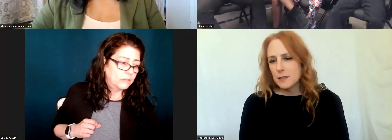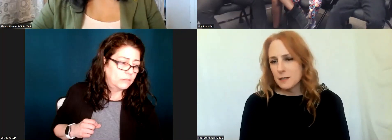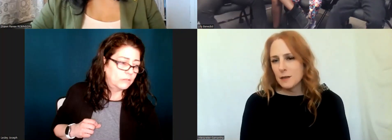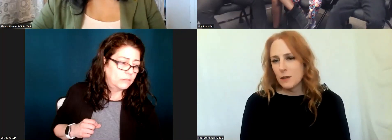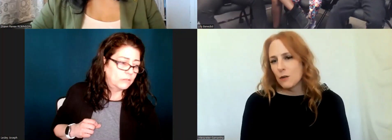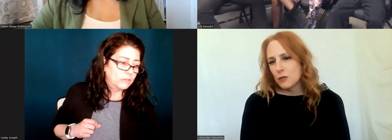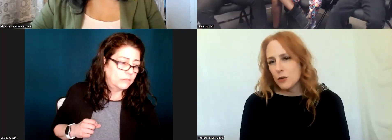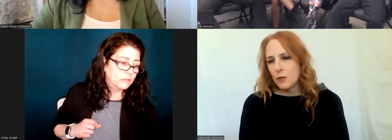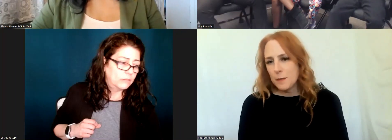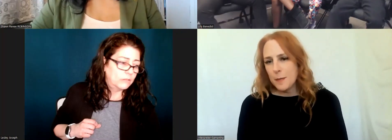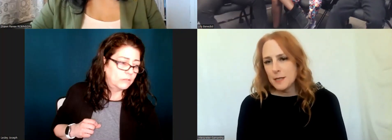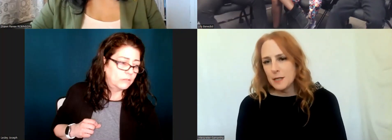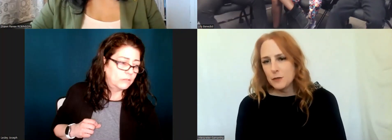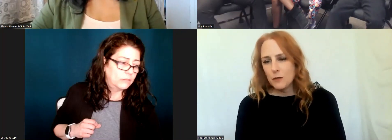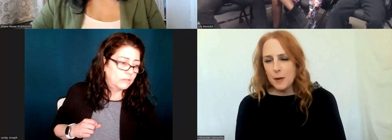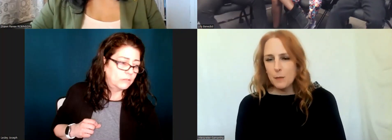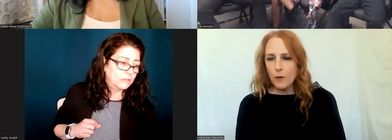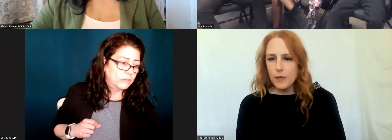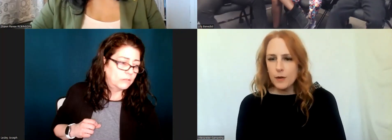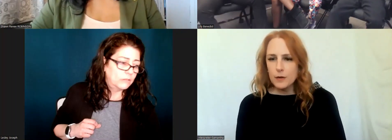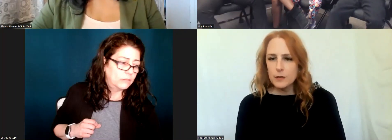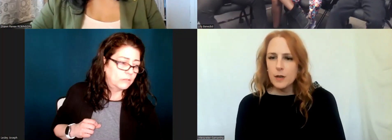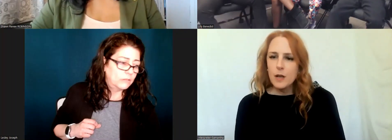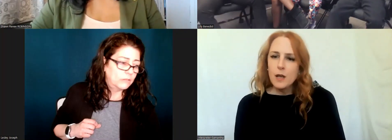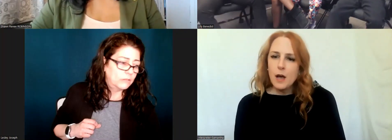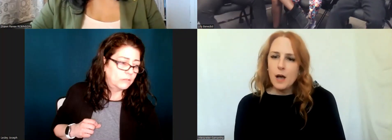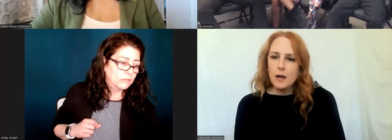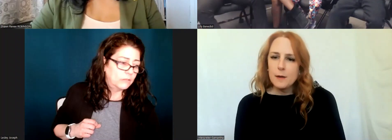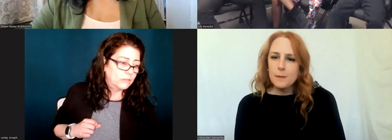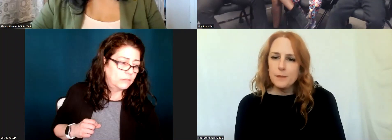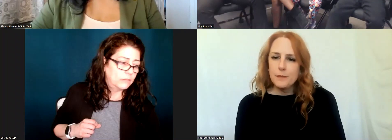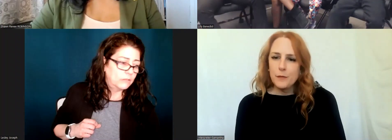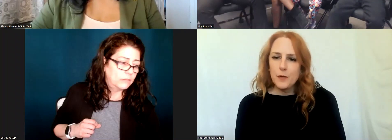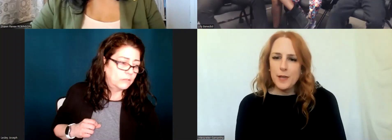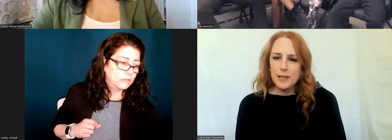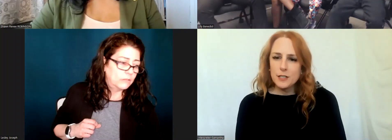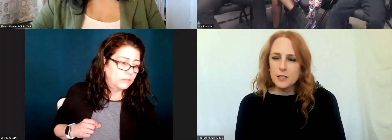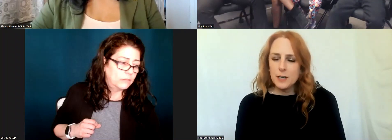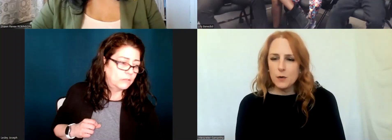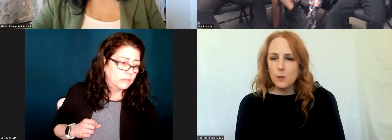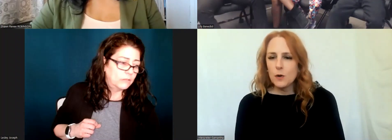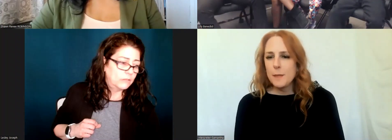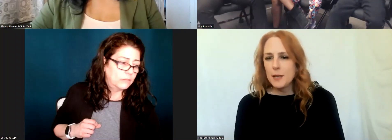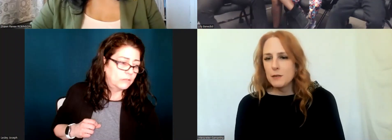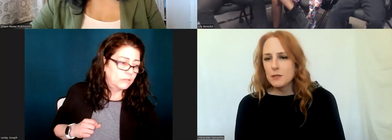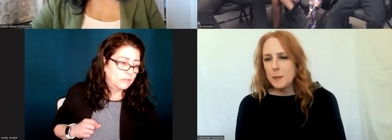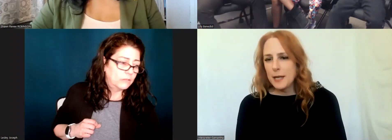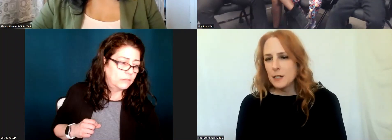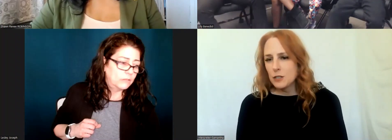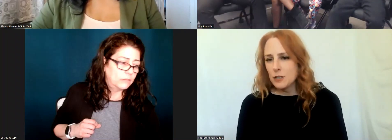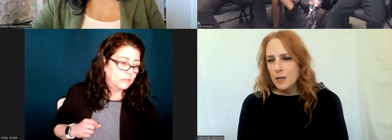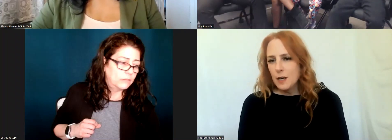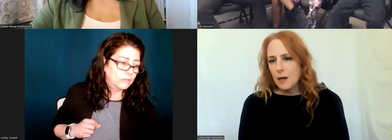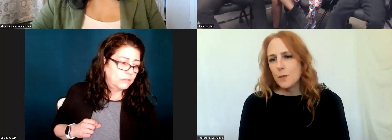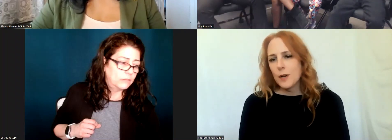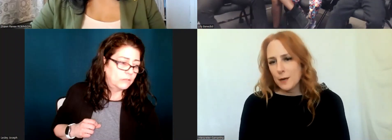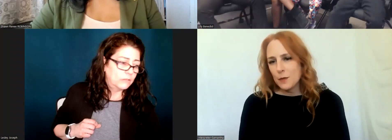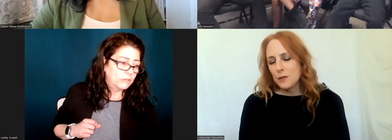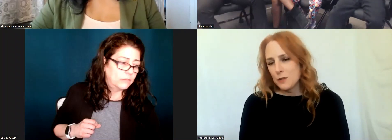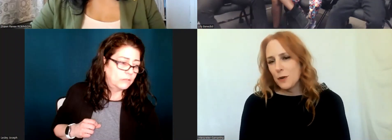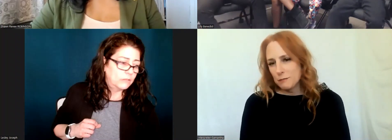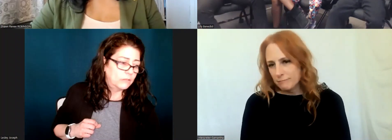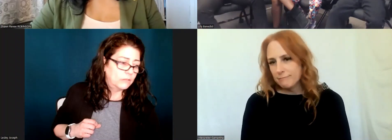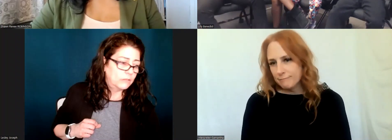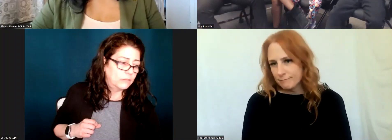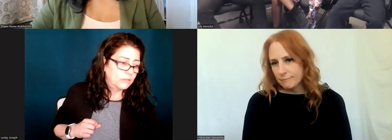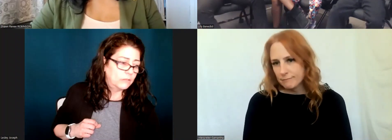on text, or I'll show them the message. For my brothers, if English isn't going to work, we may use Spanish, or again, we'll